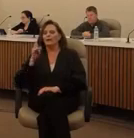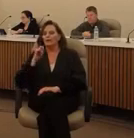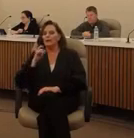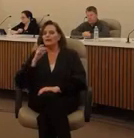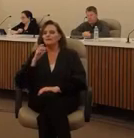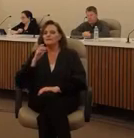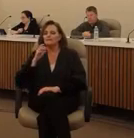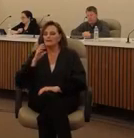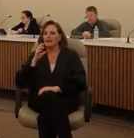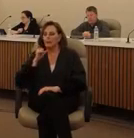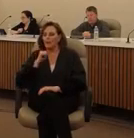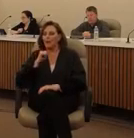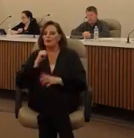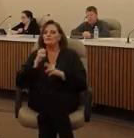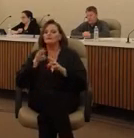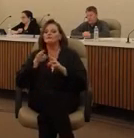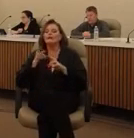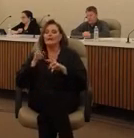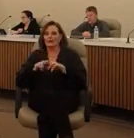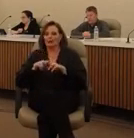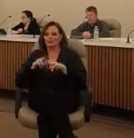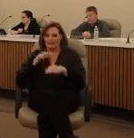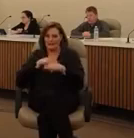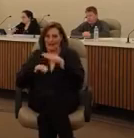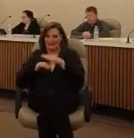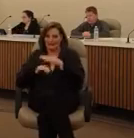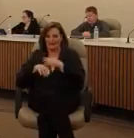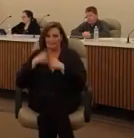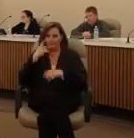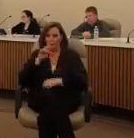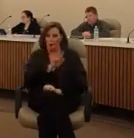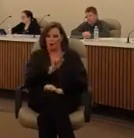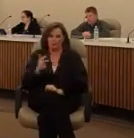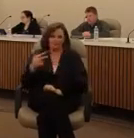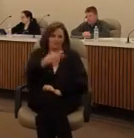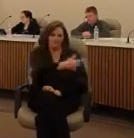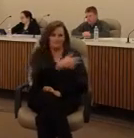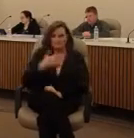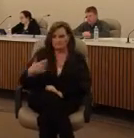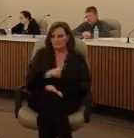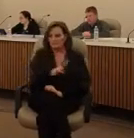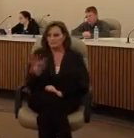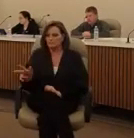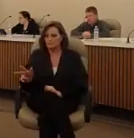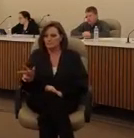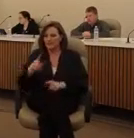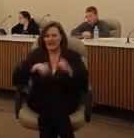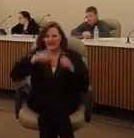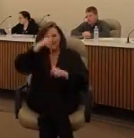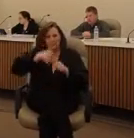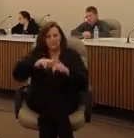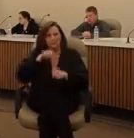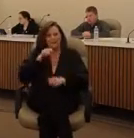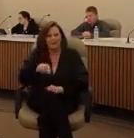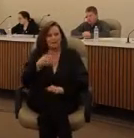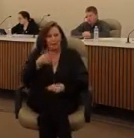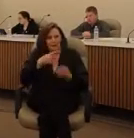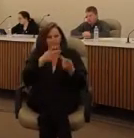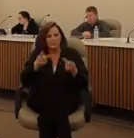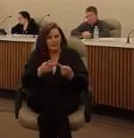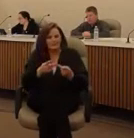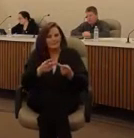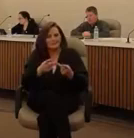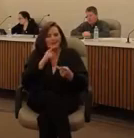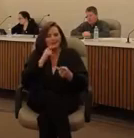access in turning lanes for a lot of intersections. I don't remember if that's one of them that they were looking at a